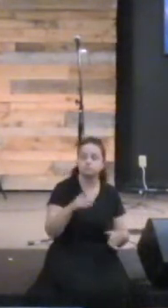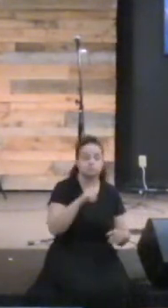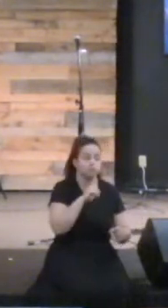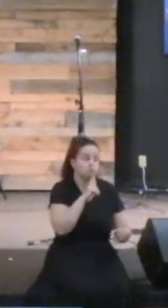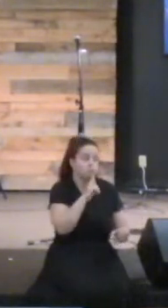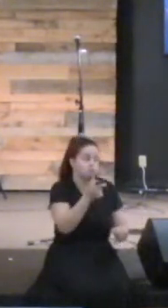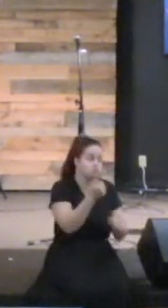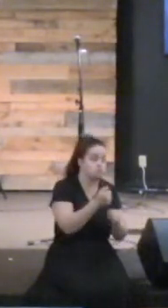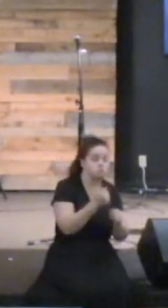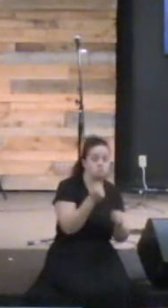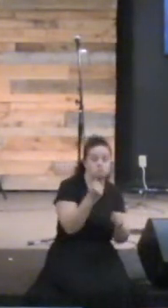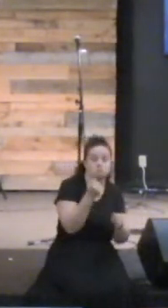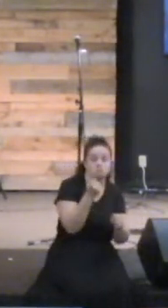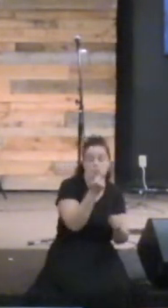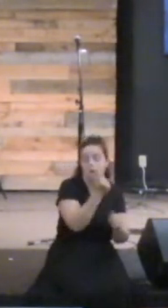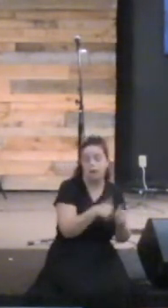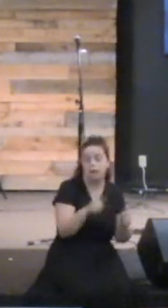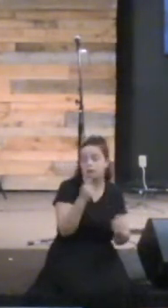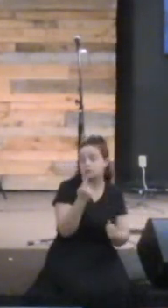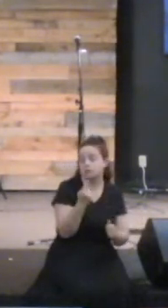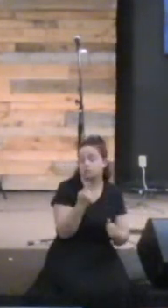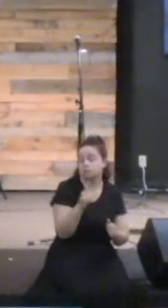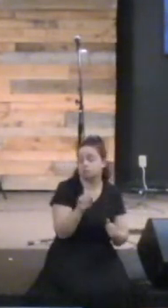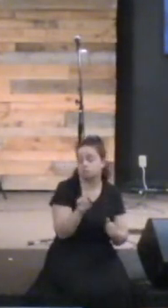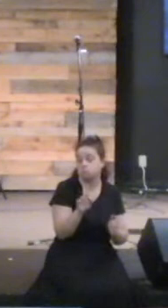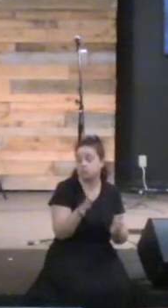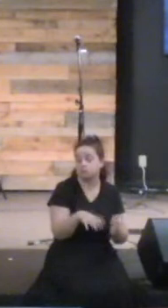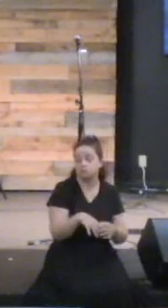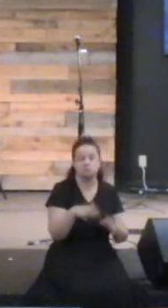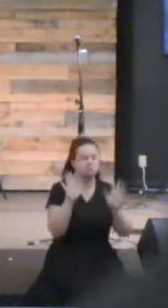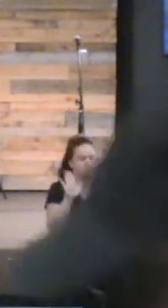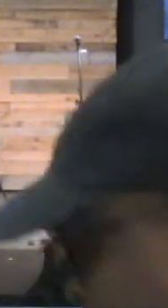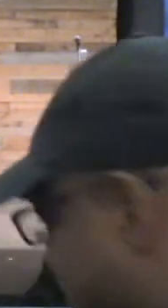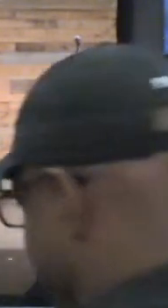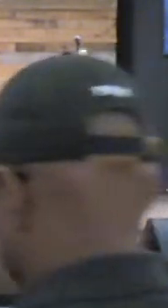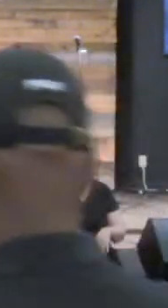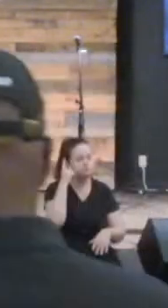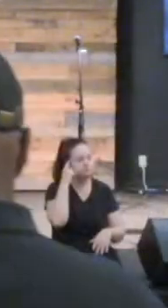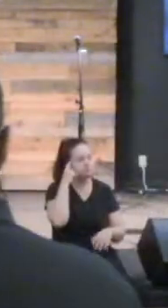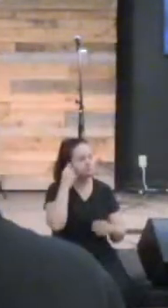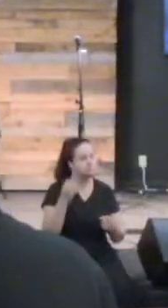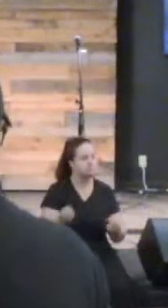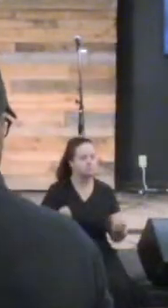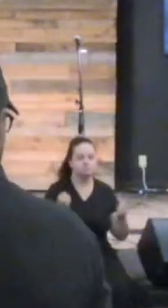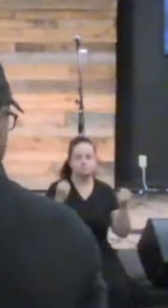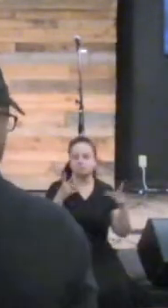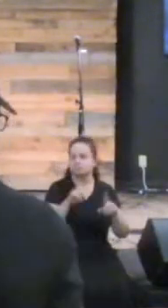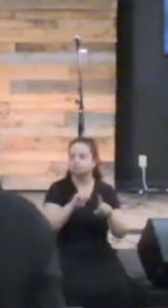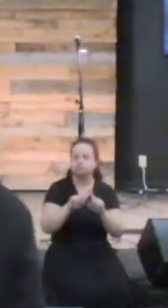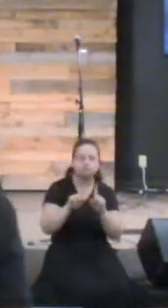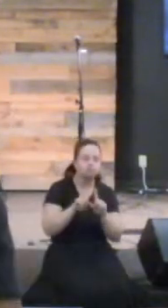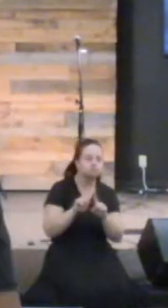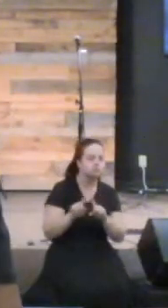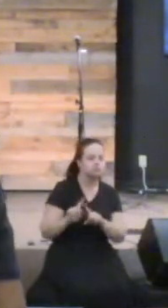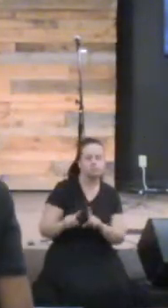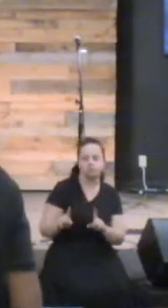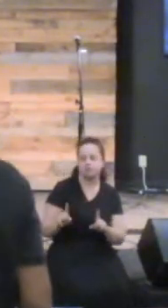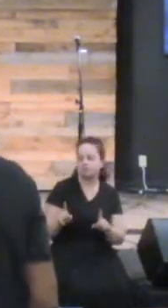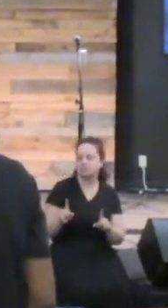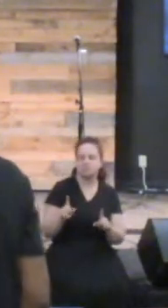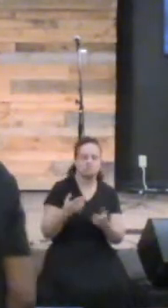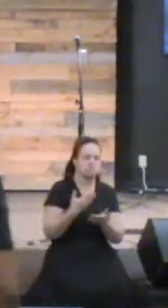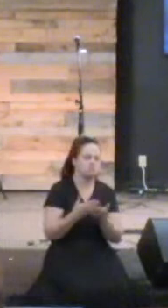anywhere um it's it's amazing to think that so many different things had to have